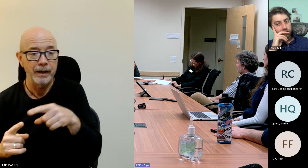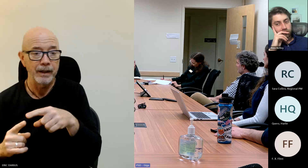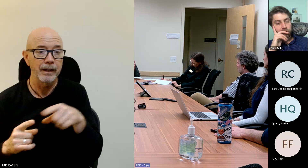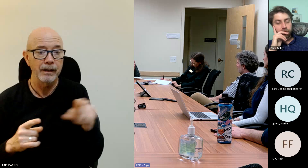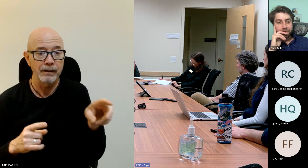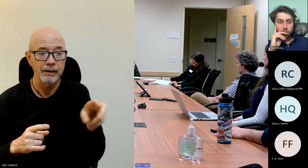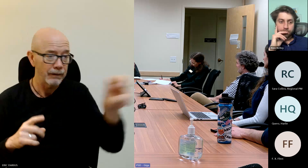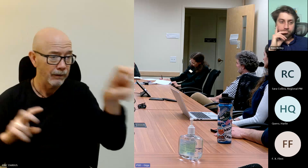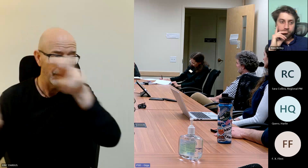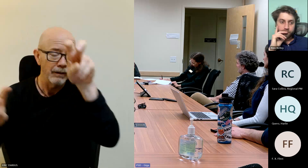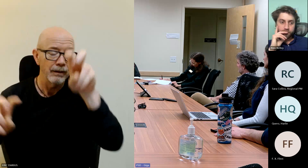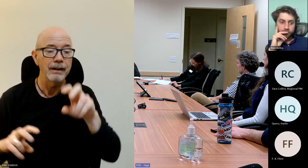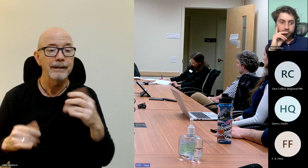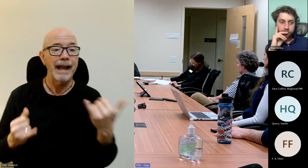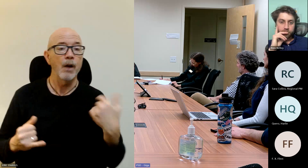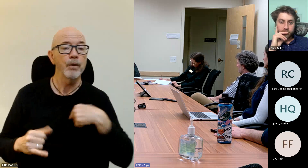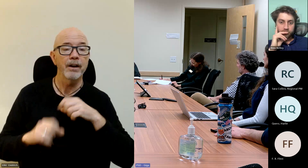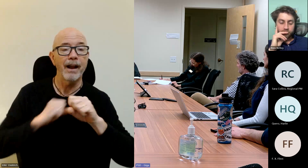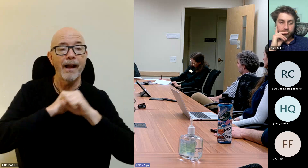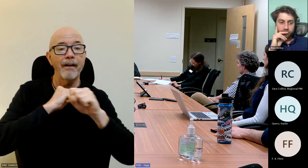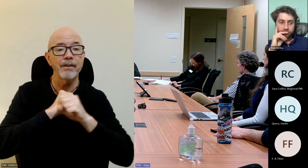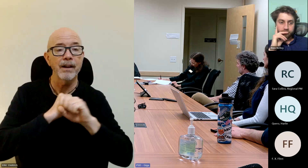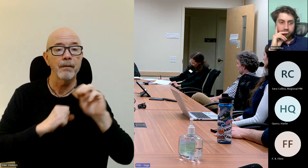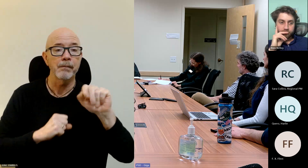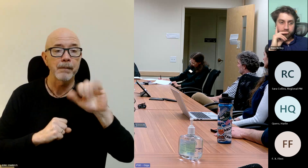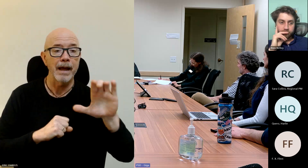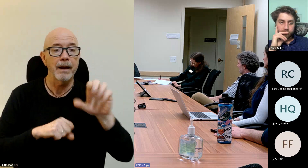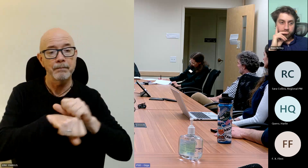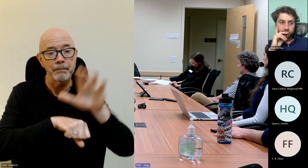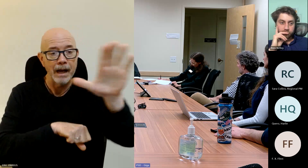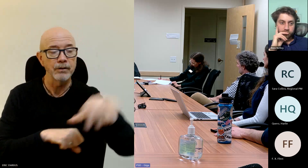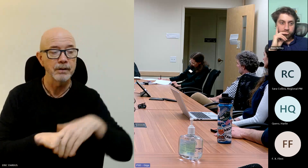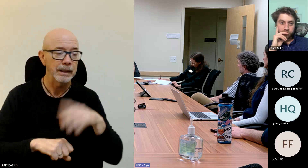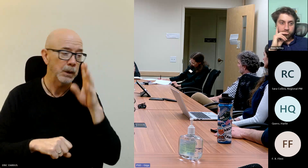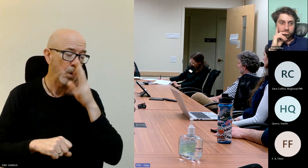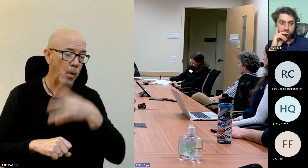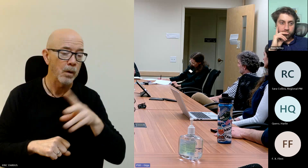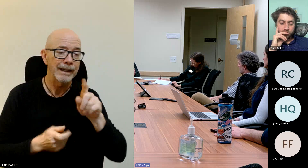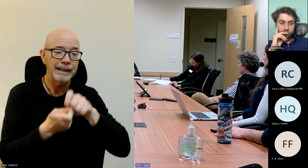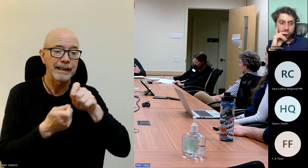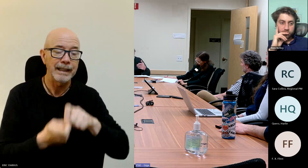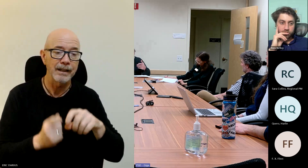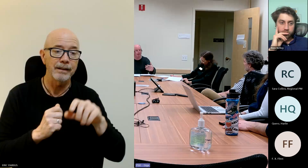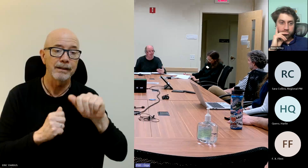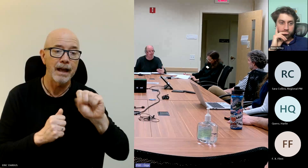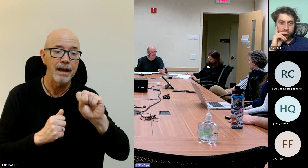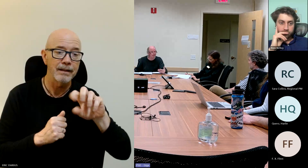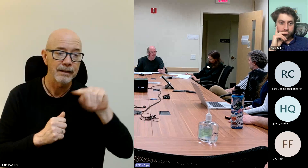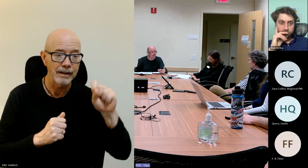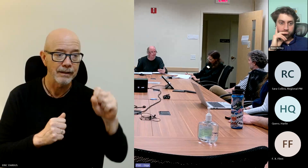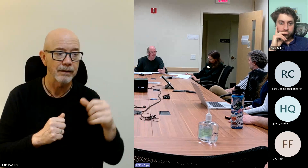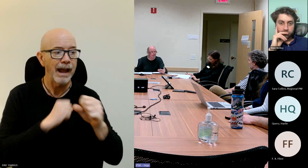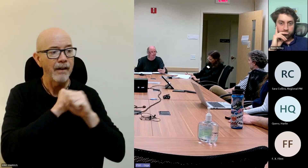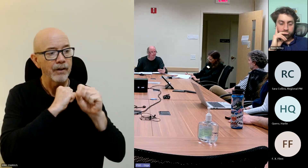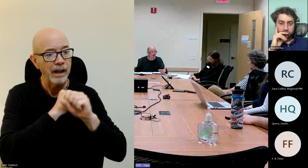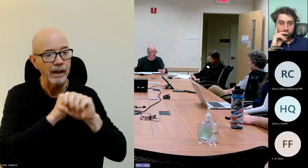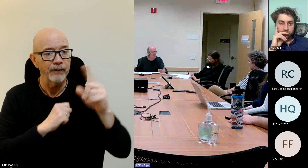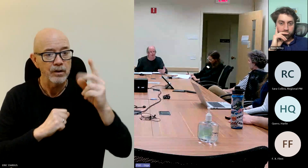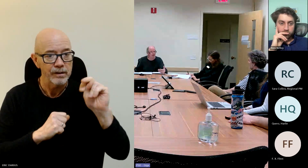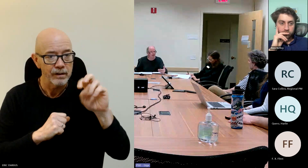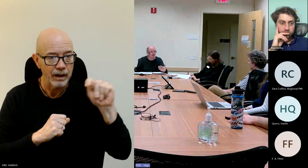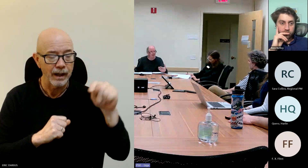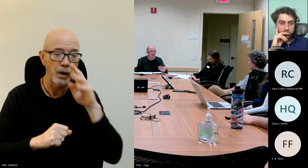for Mac Mountain, ignoring Detail's assets. You know, you're advertising for FirstNet, ignoring Verizon's assets with